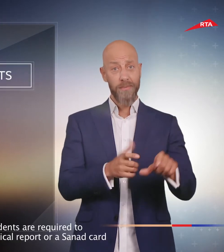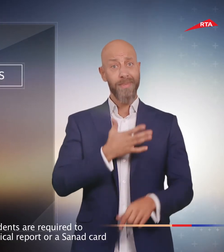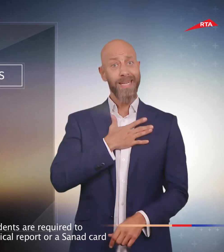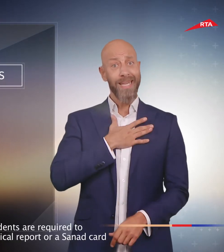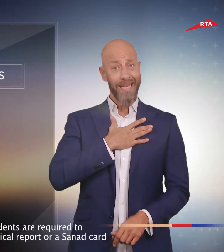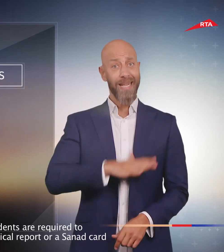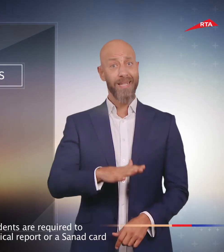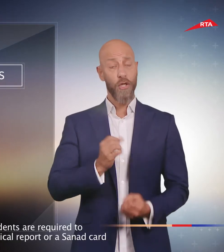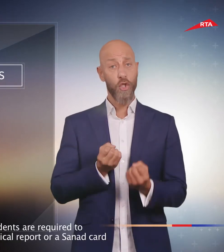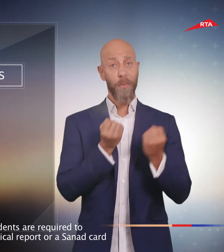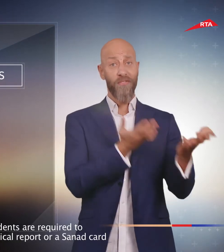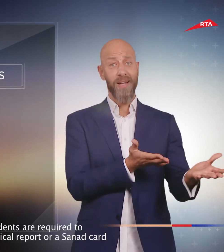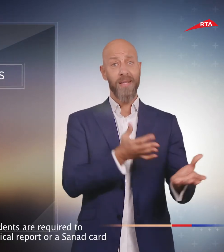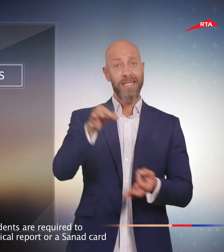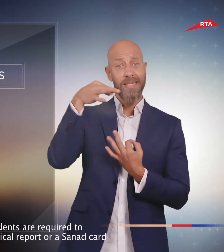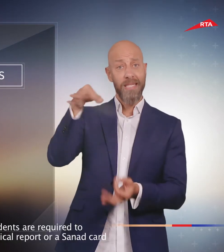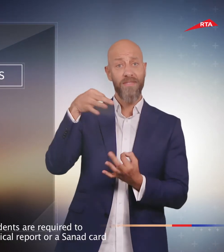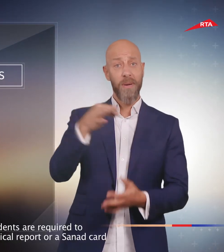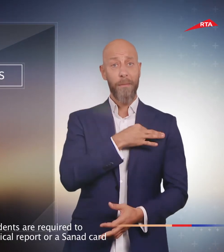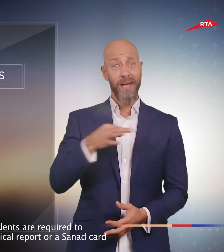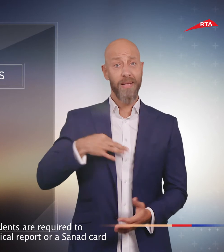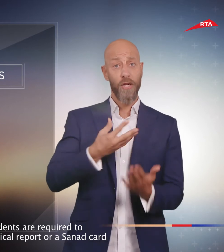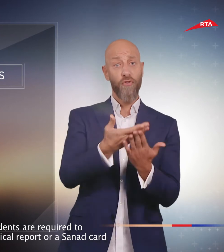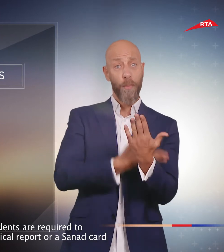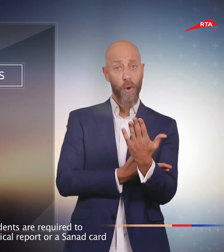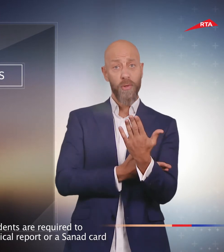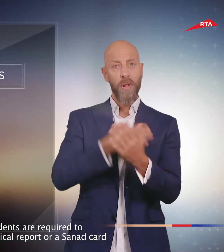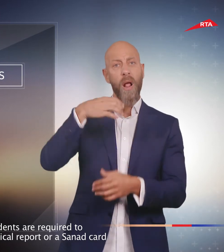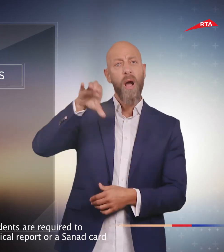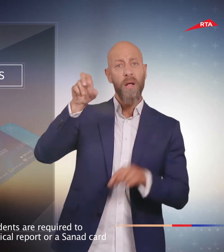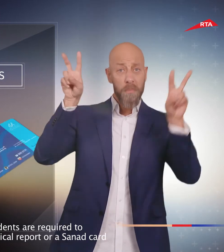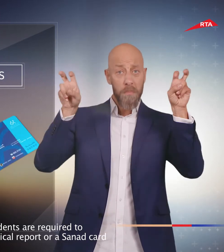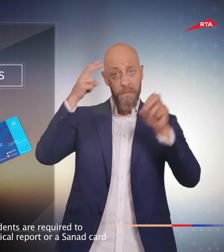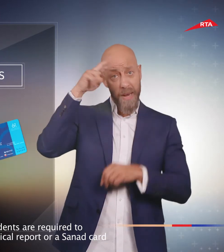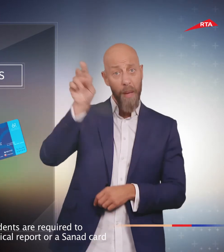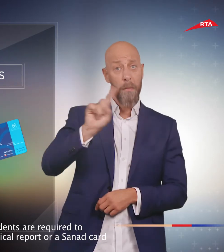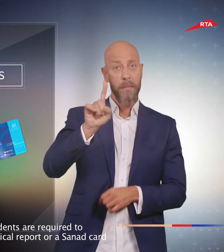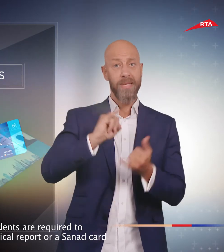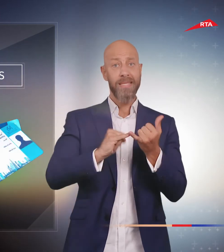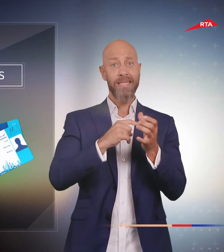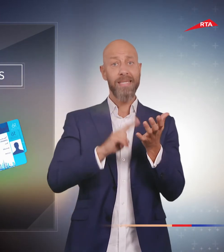Citizens and residents are required to provide a certified medical report or a Sanad card.